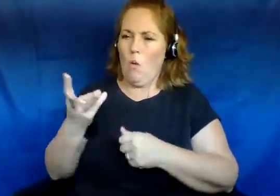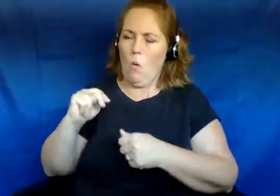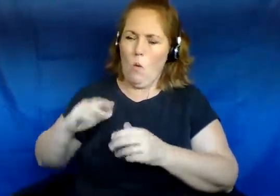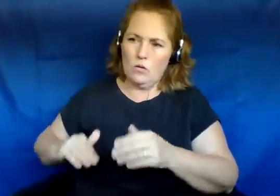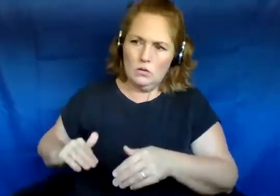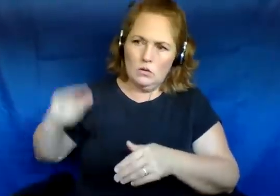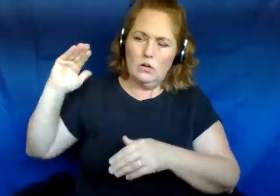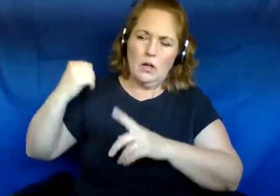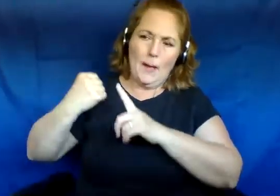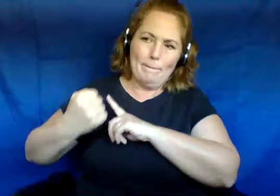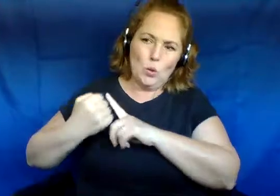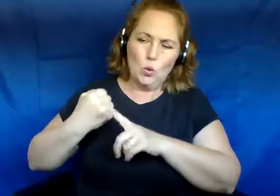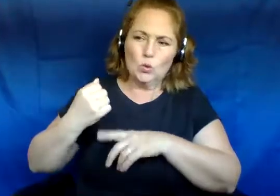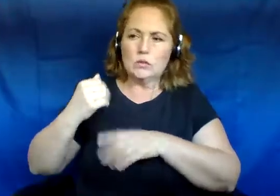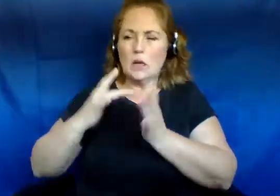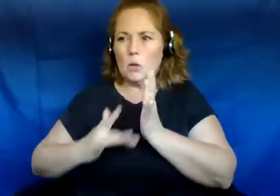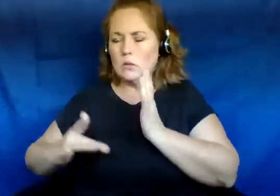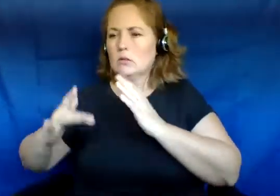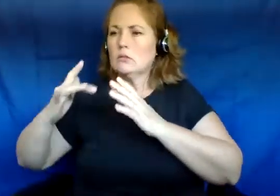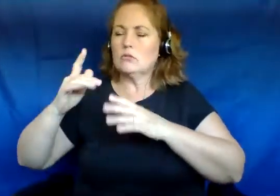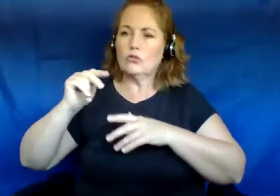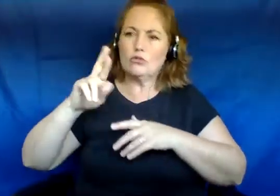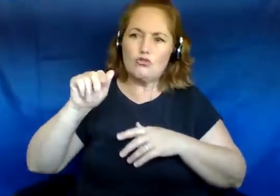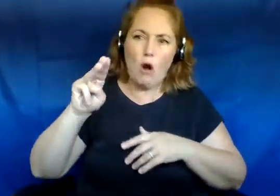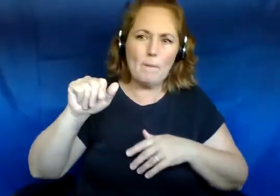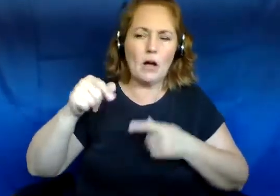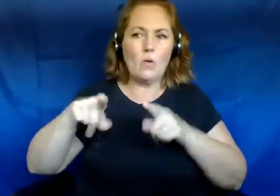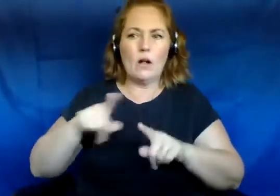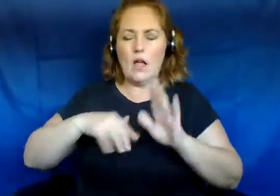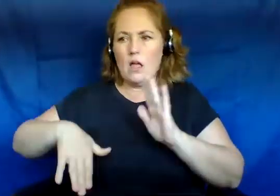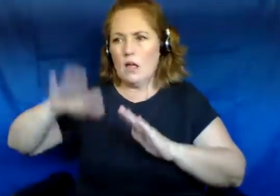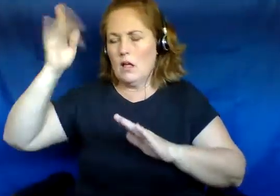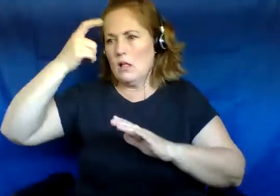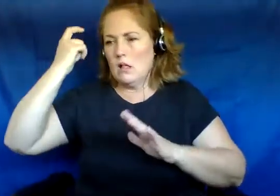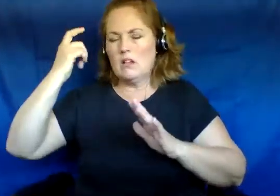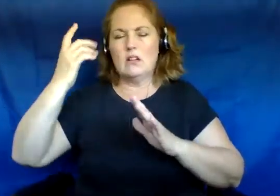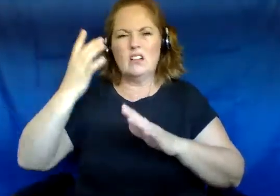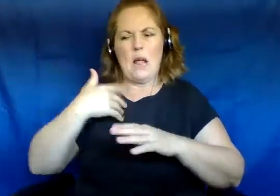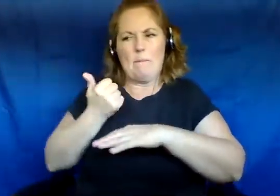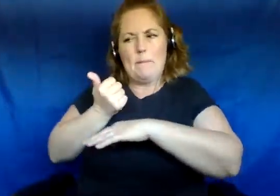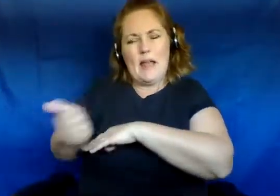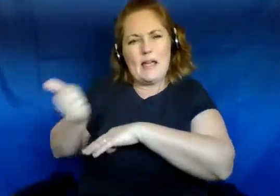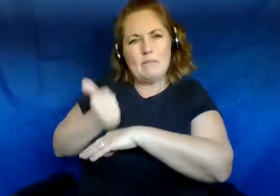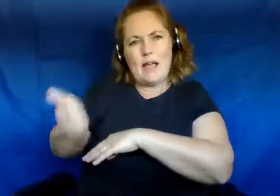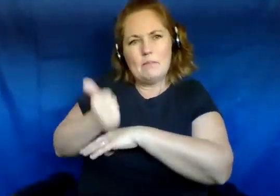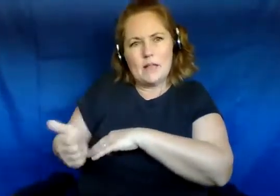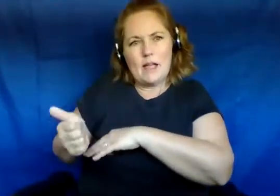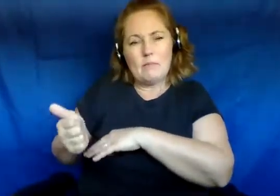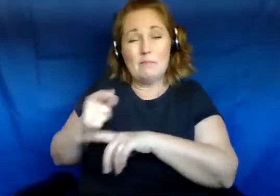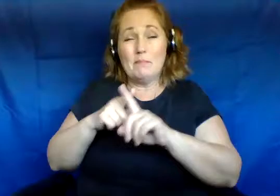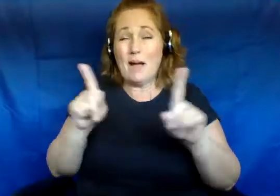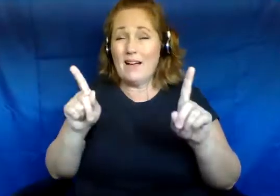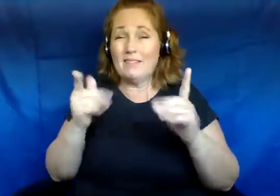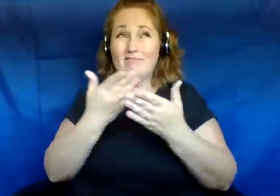abuse, childhood trauma, all of those things that we blame. But there is so much